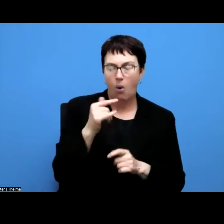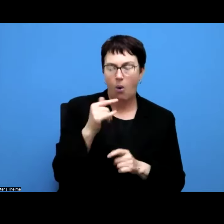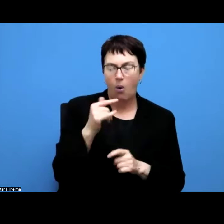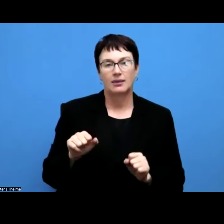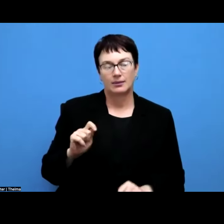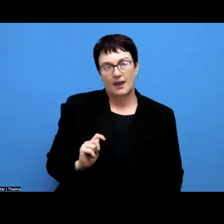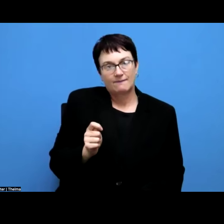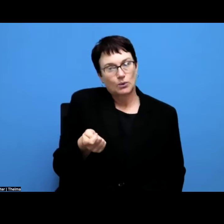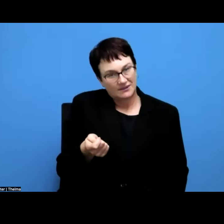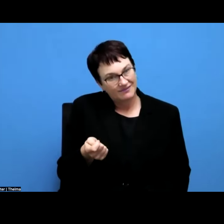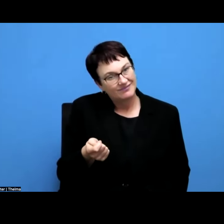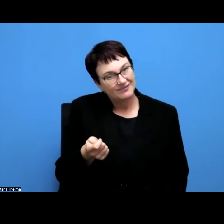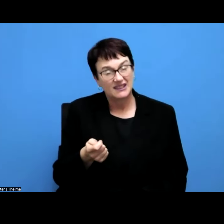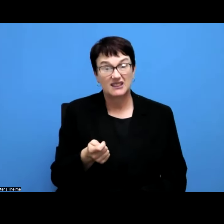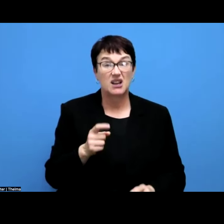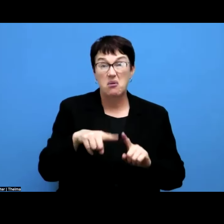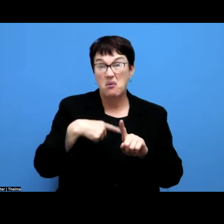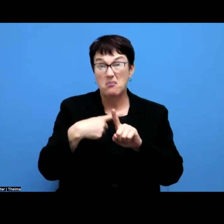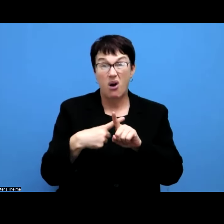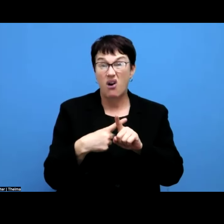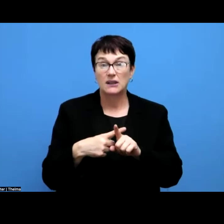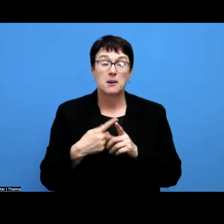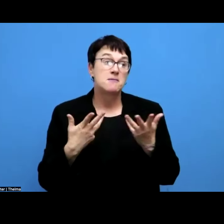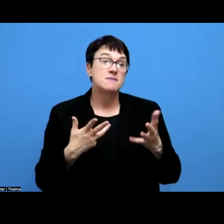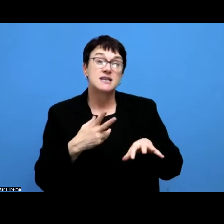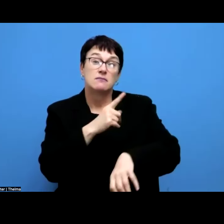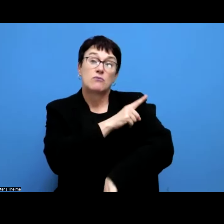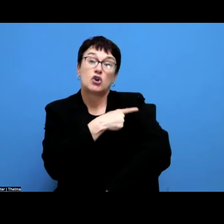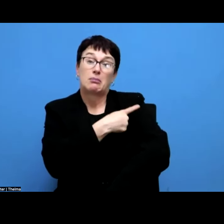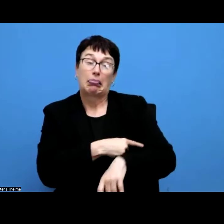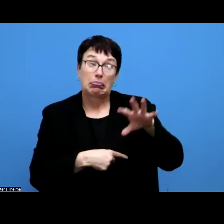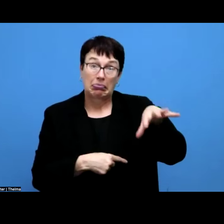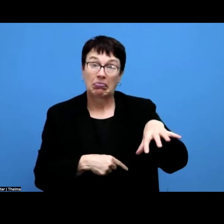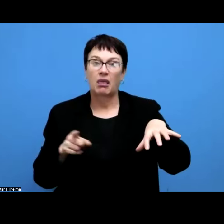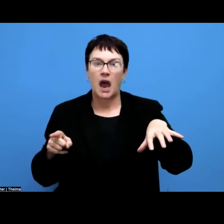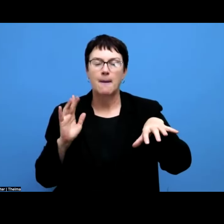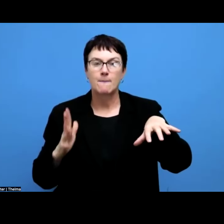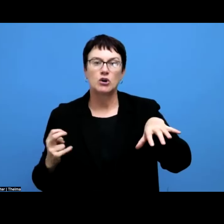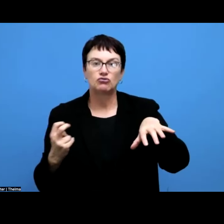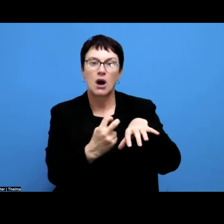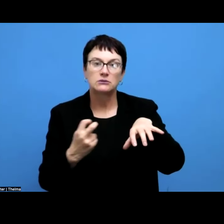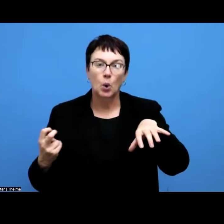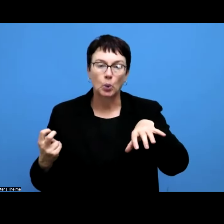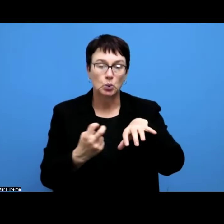transport to the healthcare service facilities and other indirect medical costs through